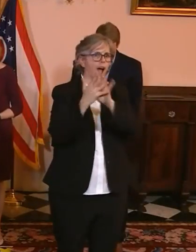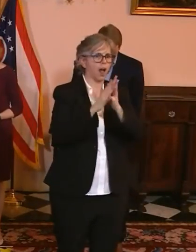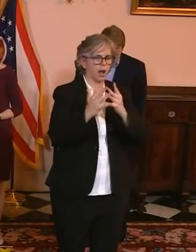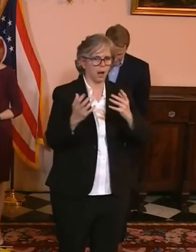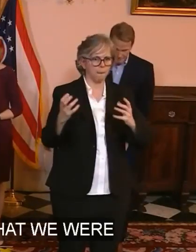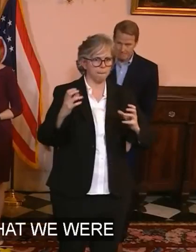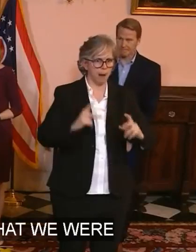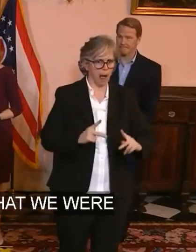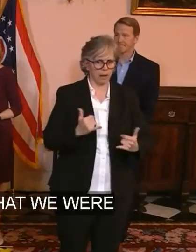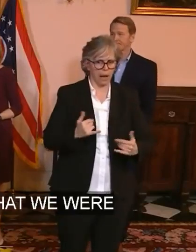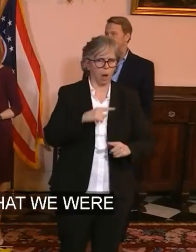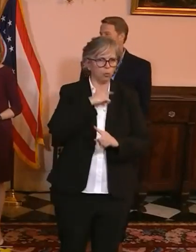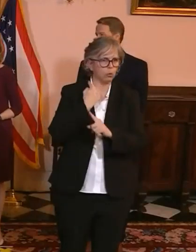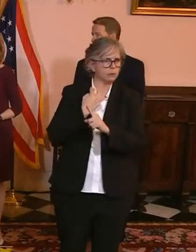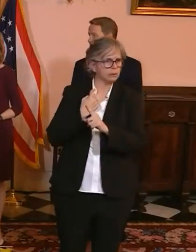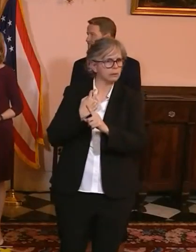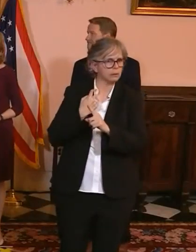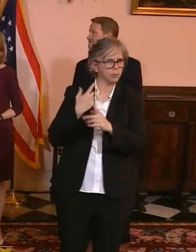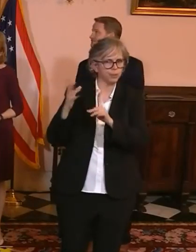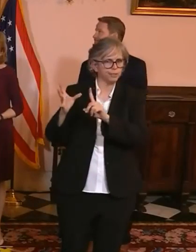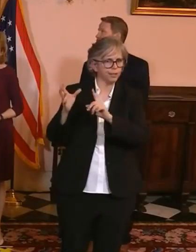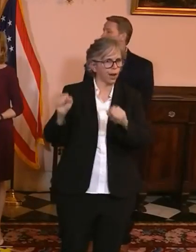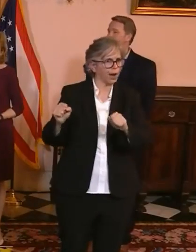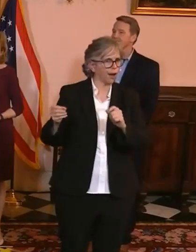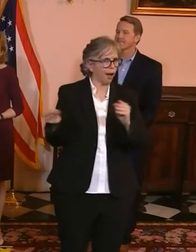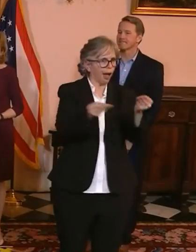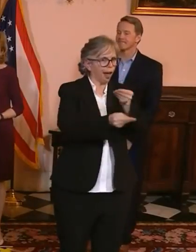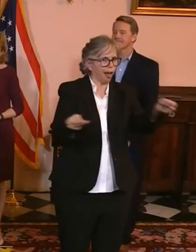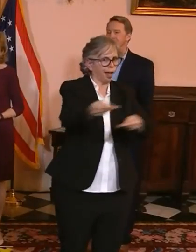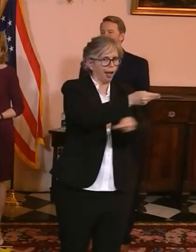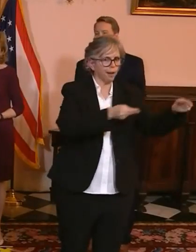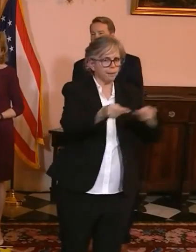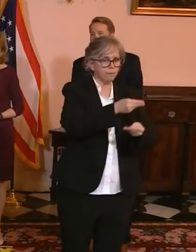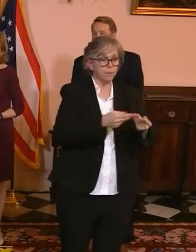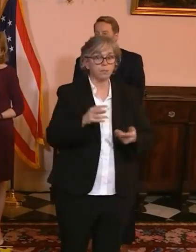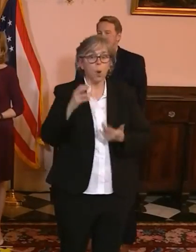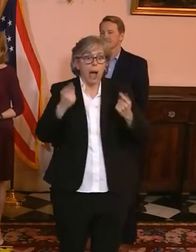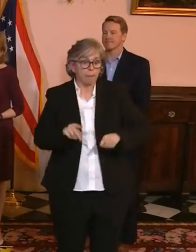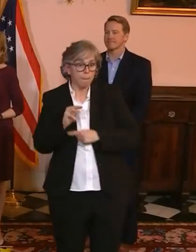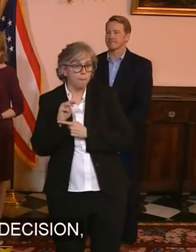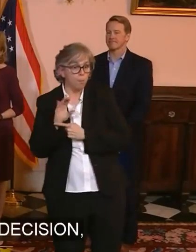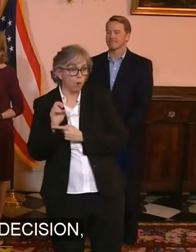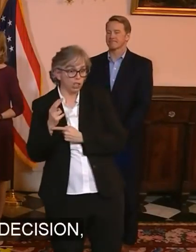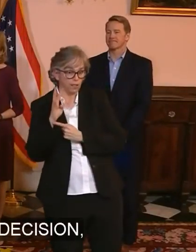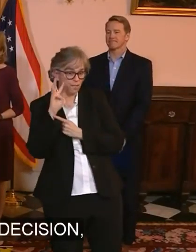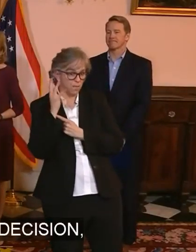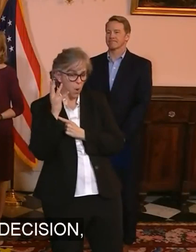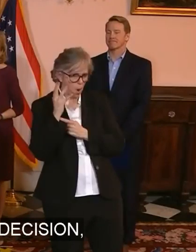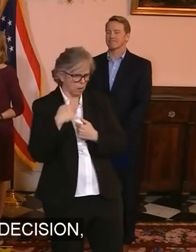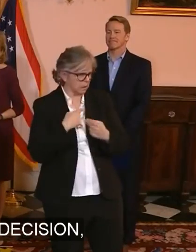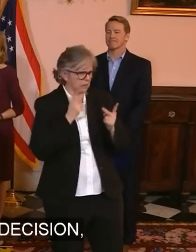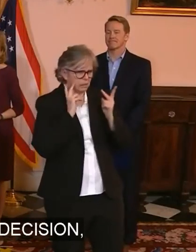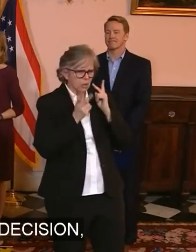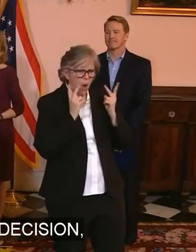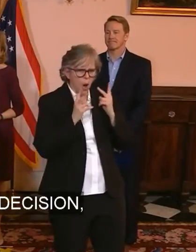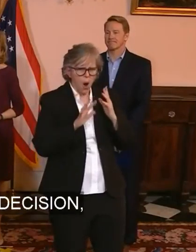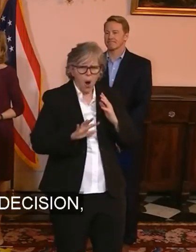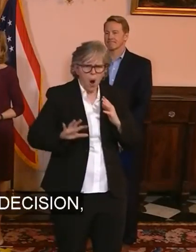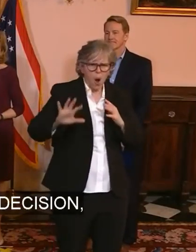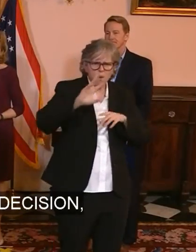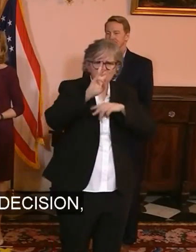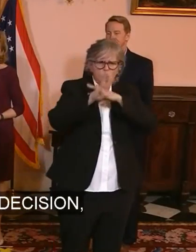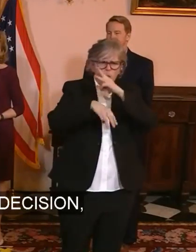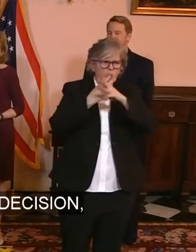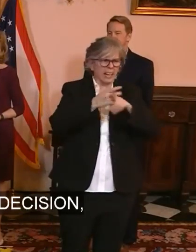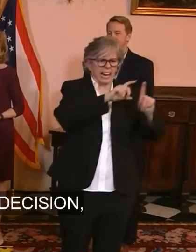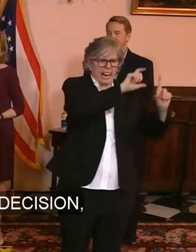and March 4th, we made the very difficult decisions, watching what was happening around the world, watching what we were seeing in Italy, watching what we were seeing from our colleagues and